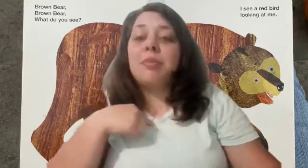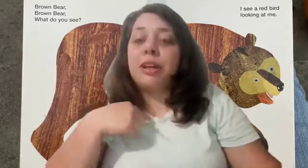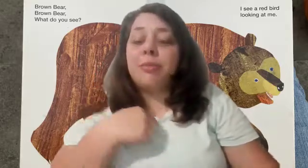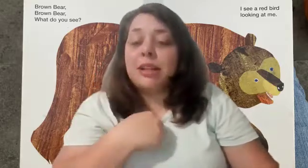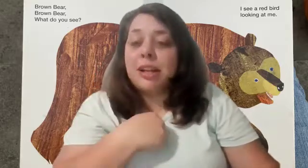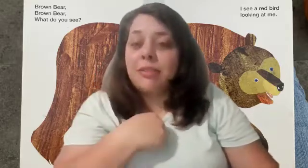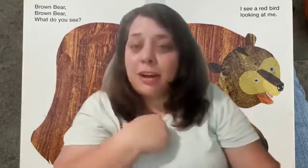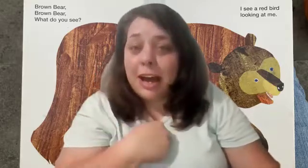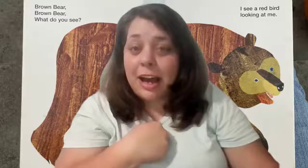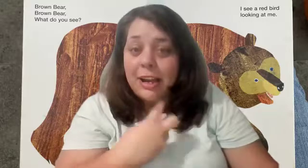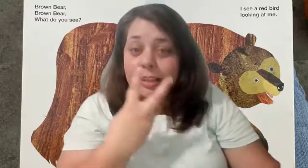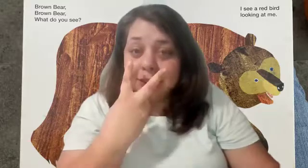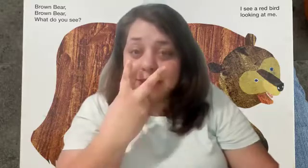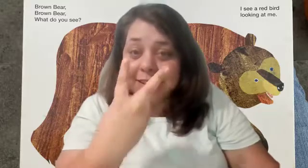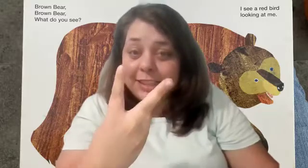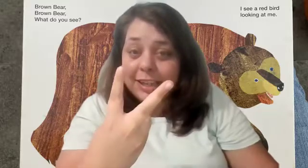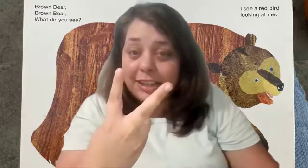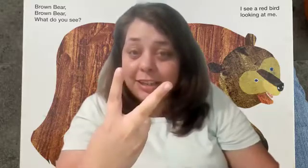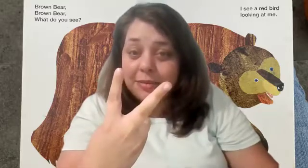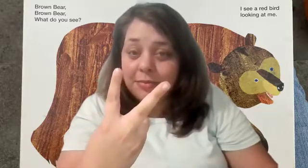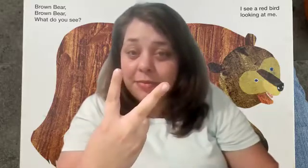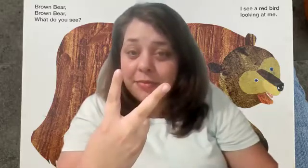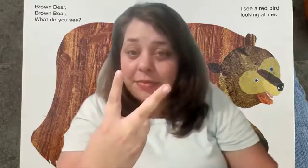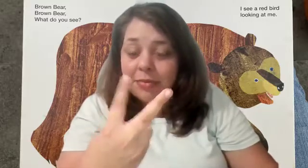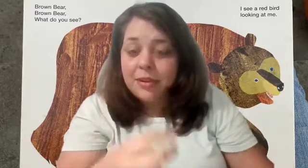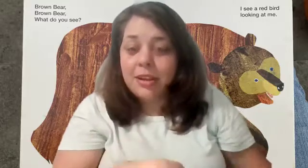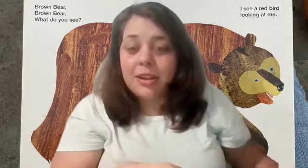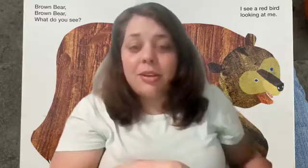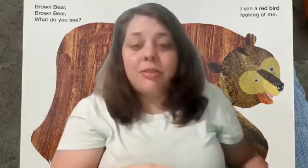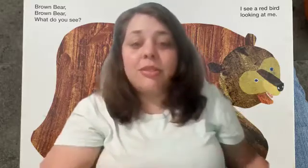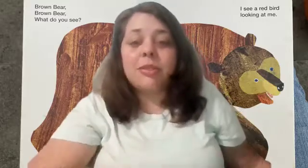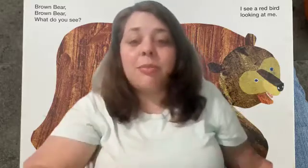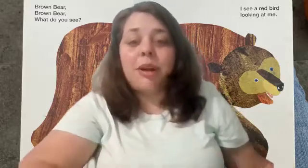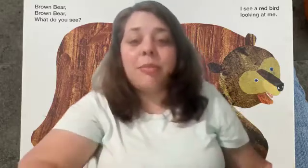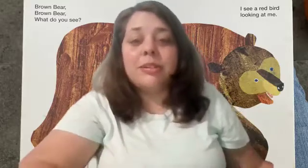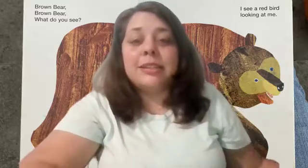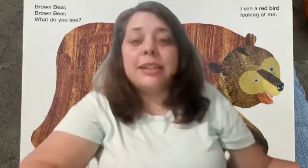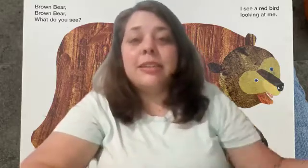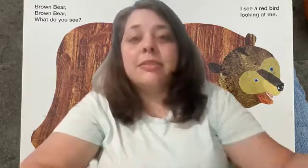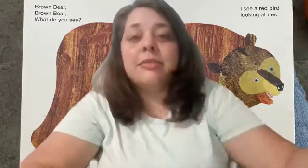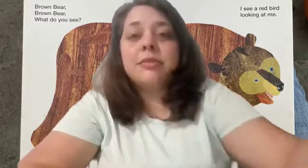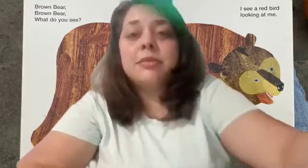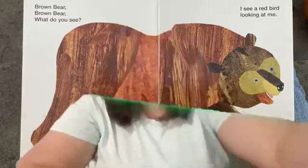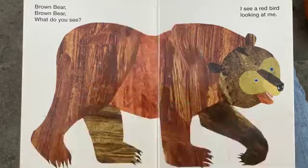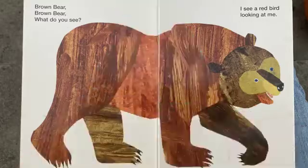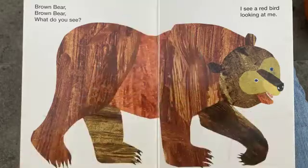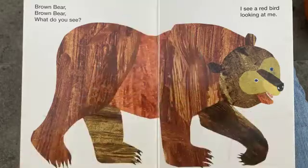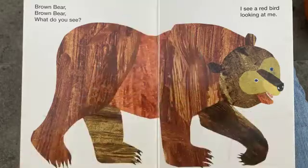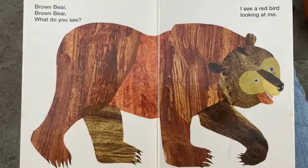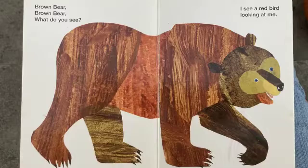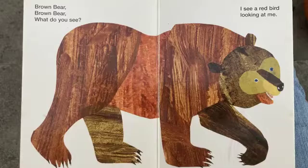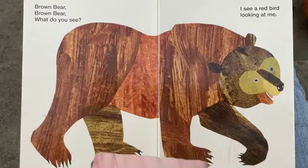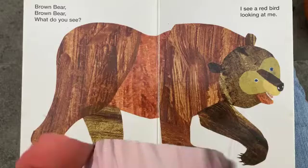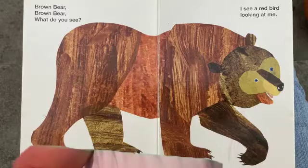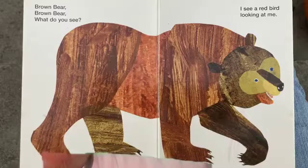I, pointing at myself, I see. Who does the brown bear see? Let's